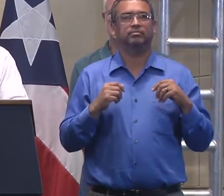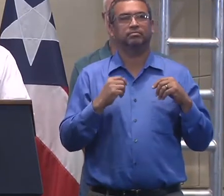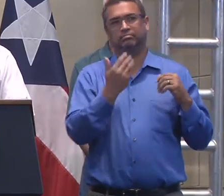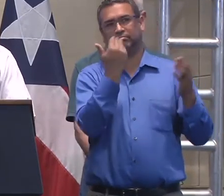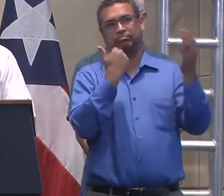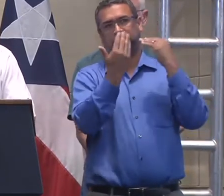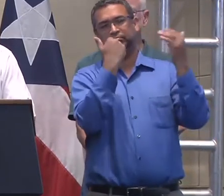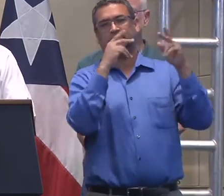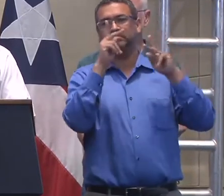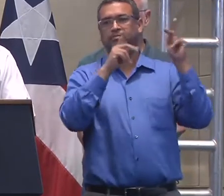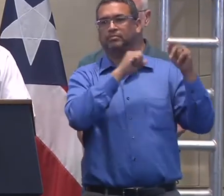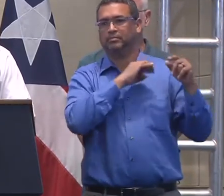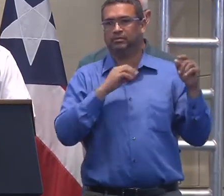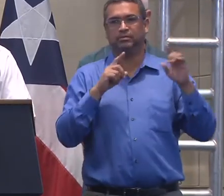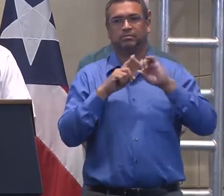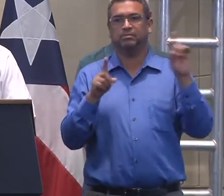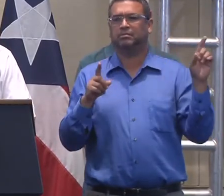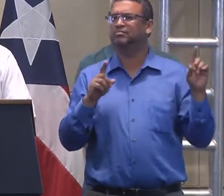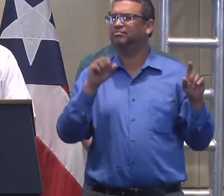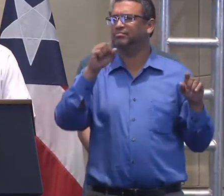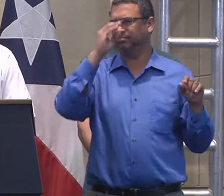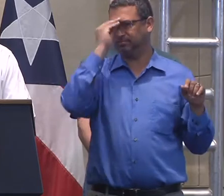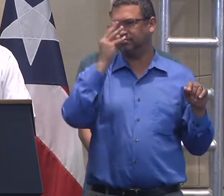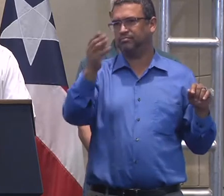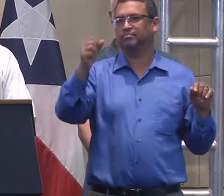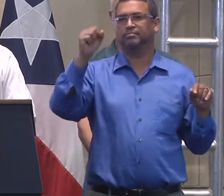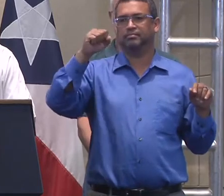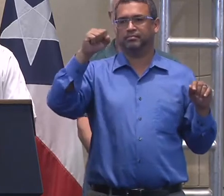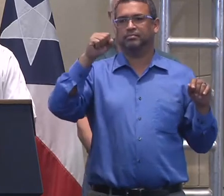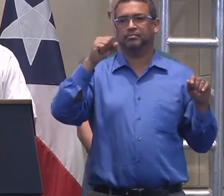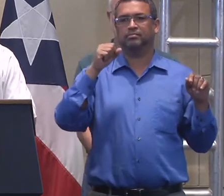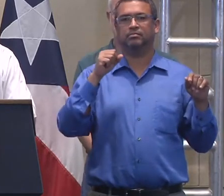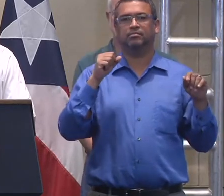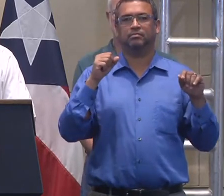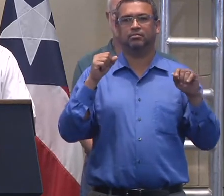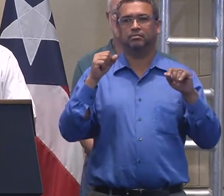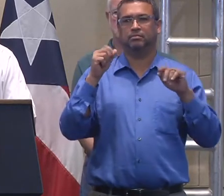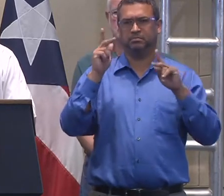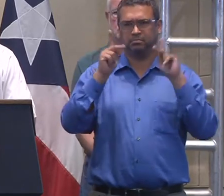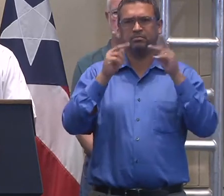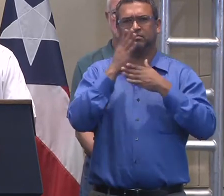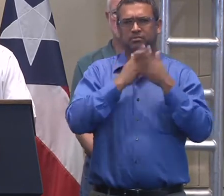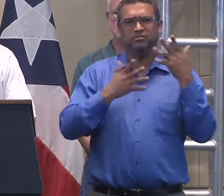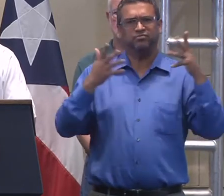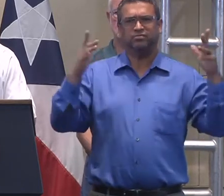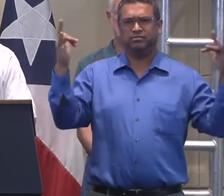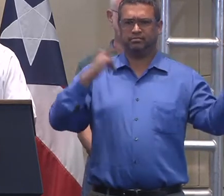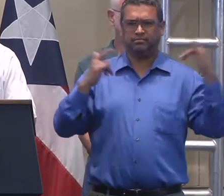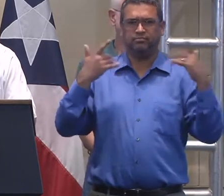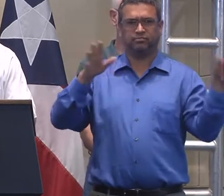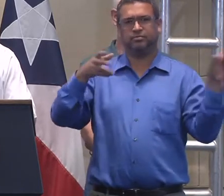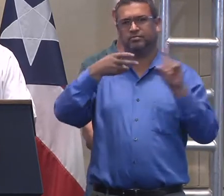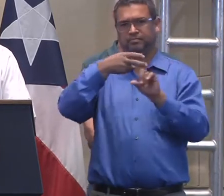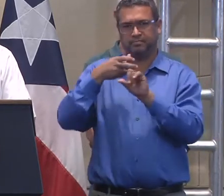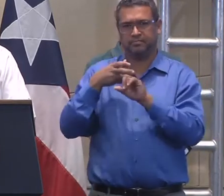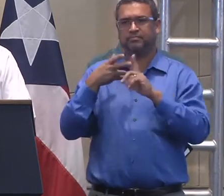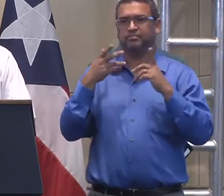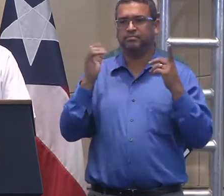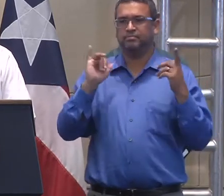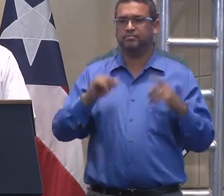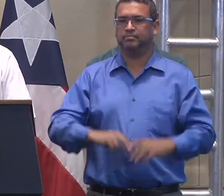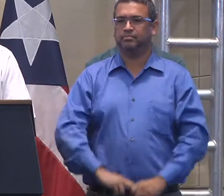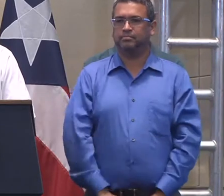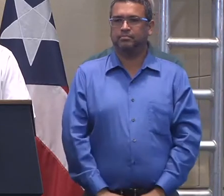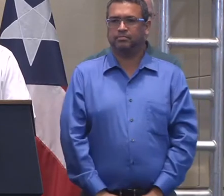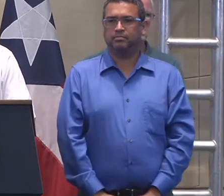personnel over here. But I can assure you that there is personnel already here that was hired and more so is coming